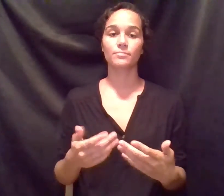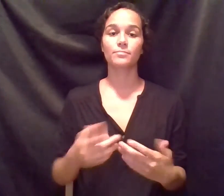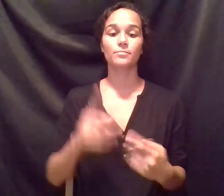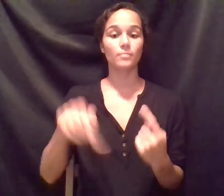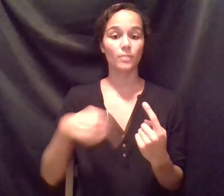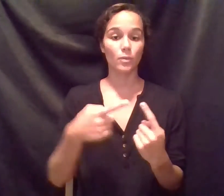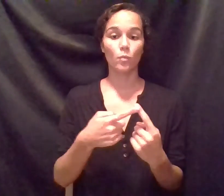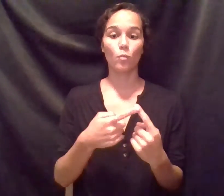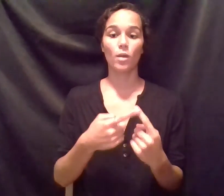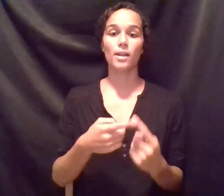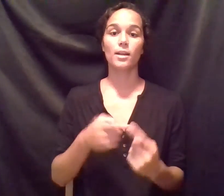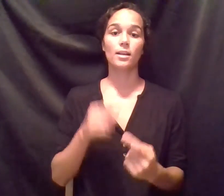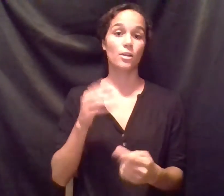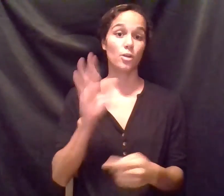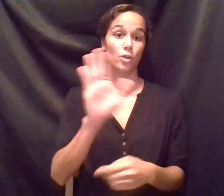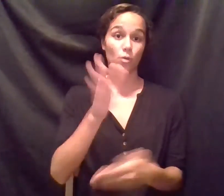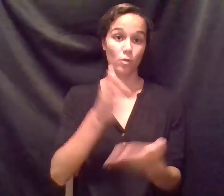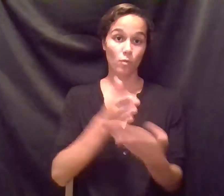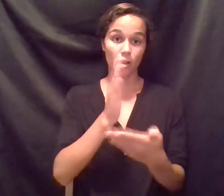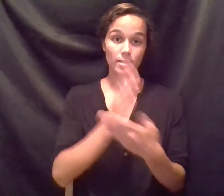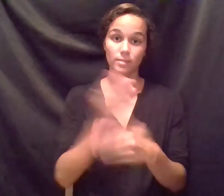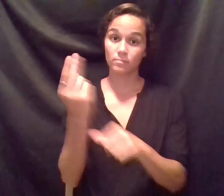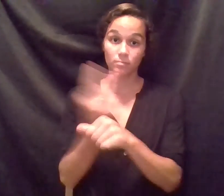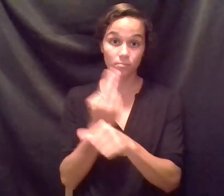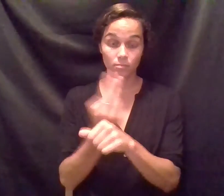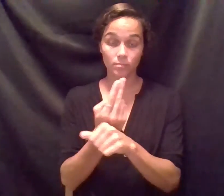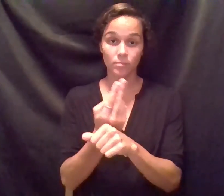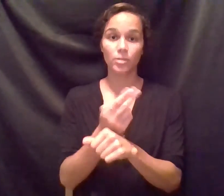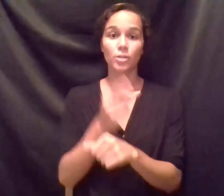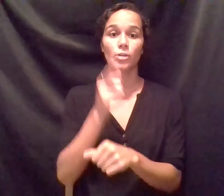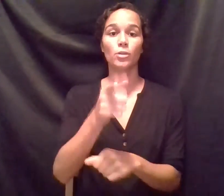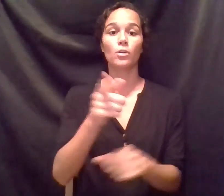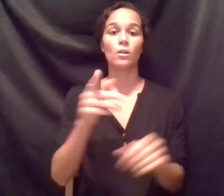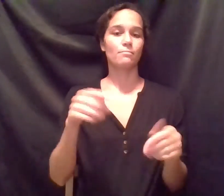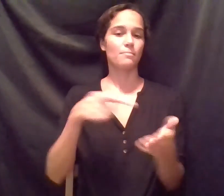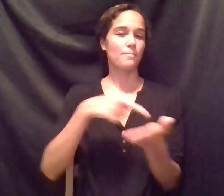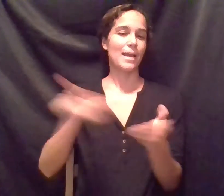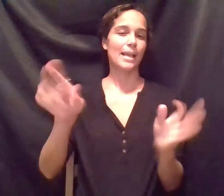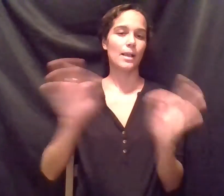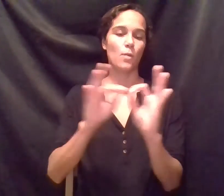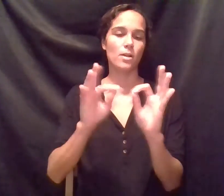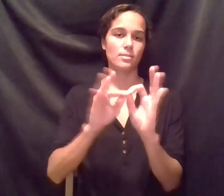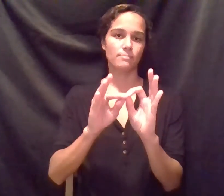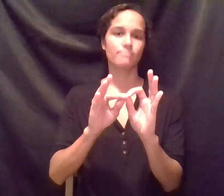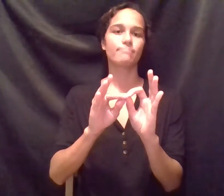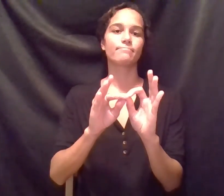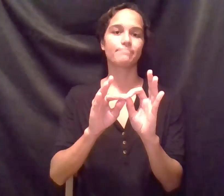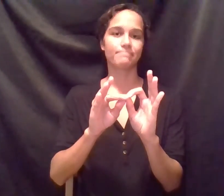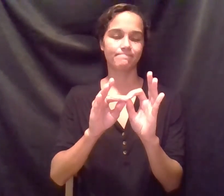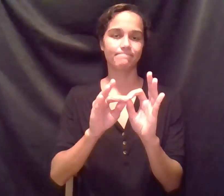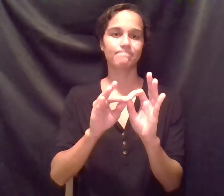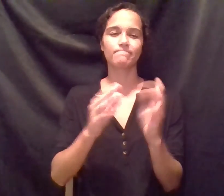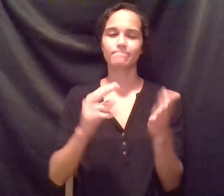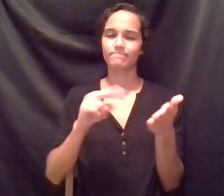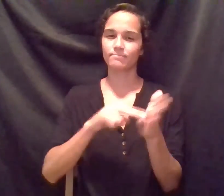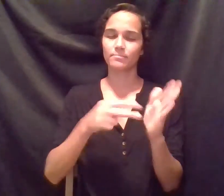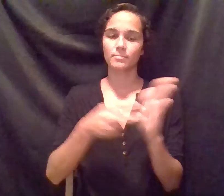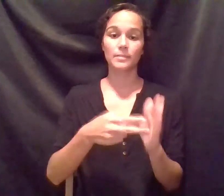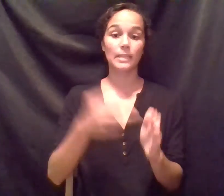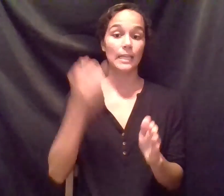your constitutional right. There is a serious price to pay. If you do not know, and if you